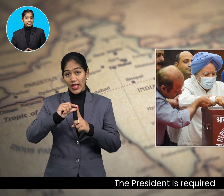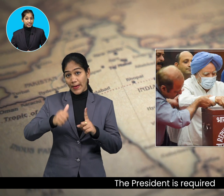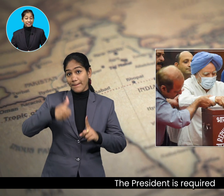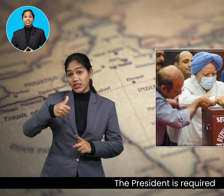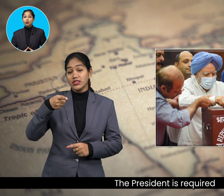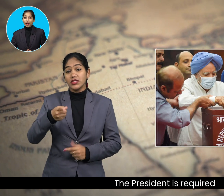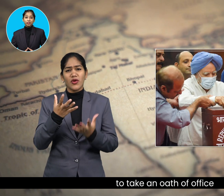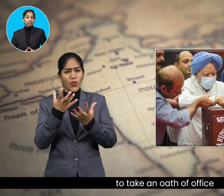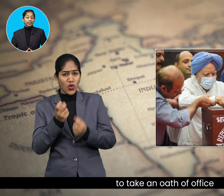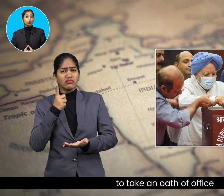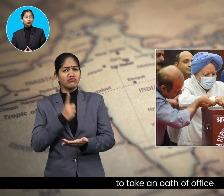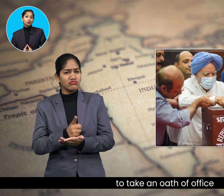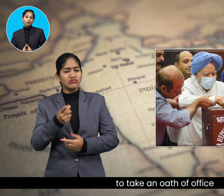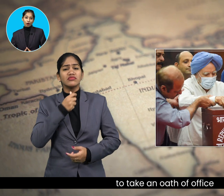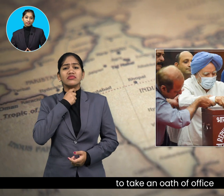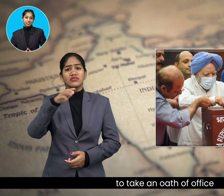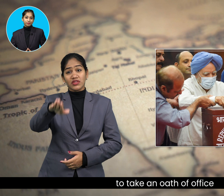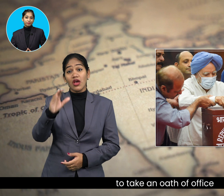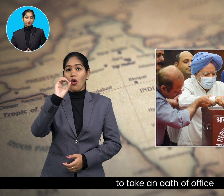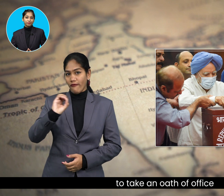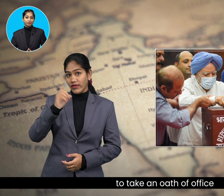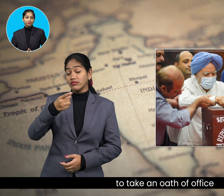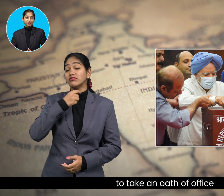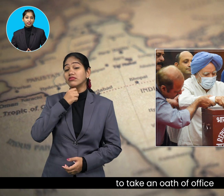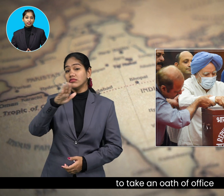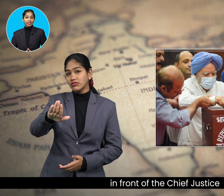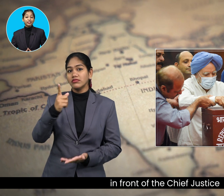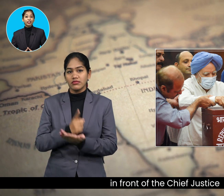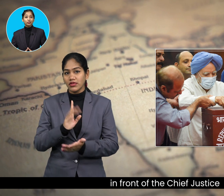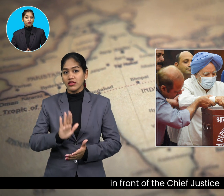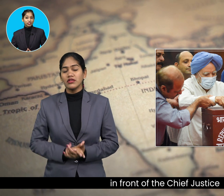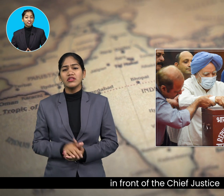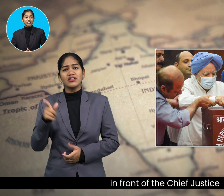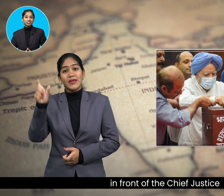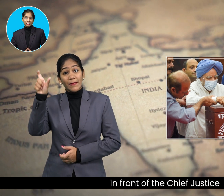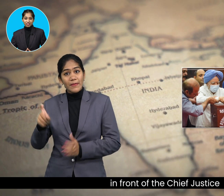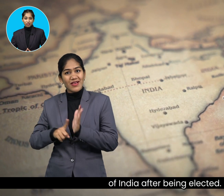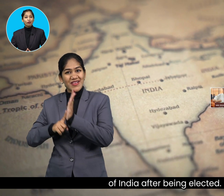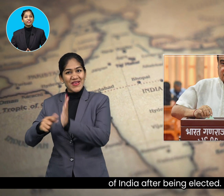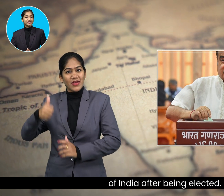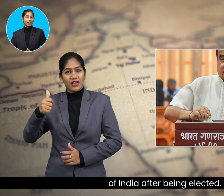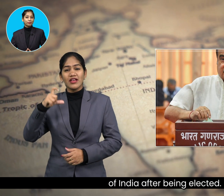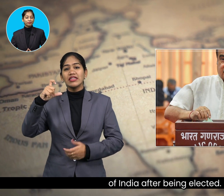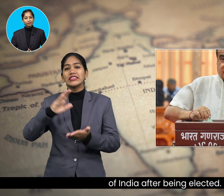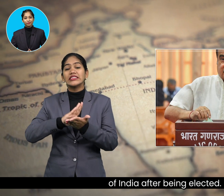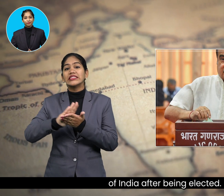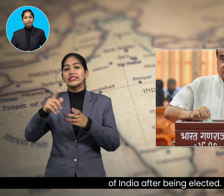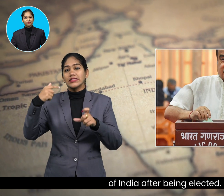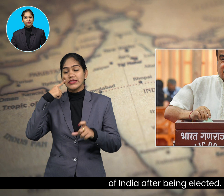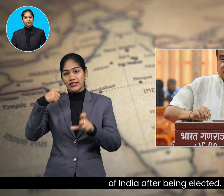The President is required to take an oath of office in front of the Chief Justice of India.